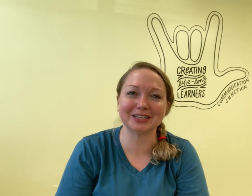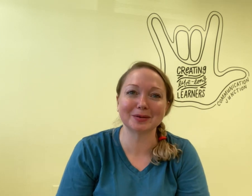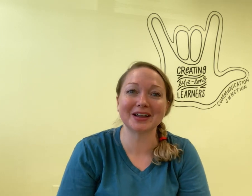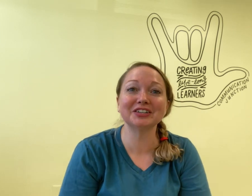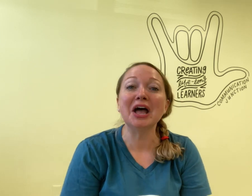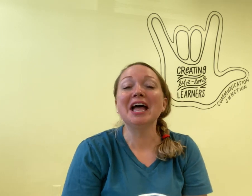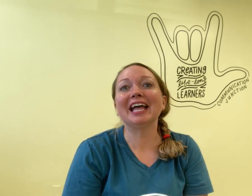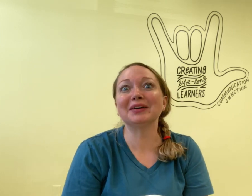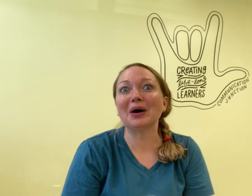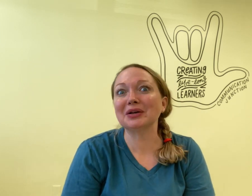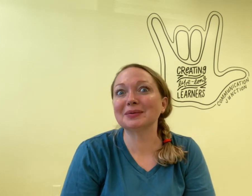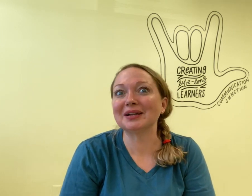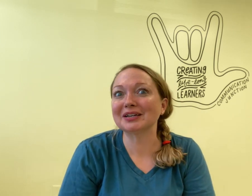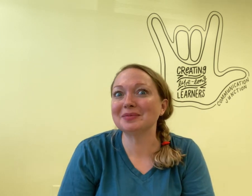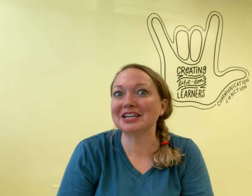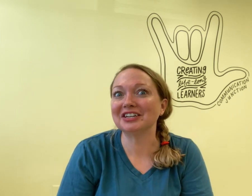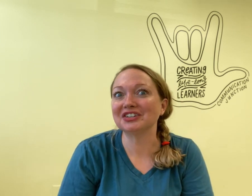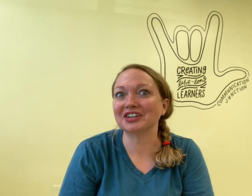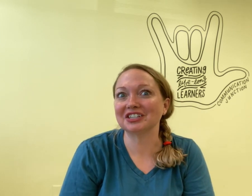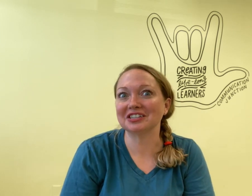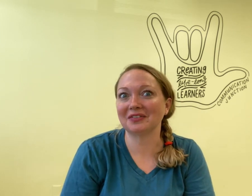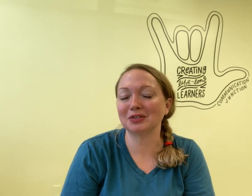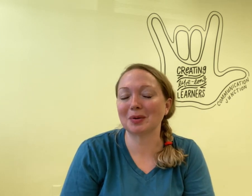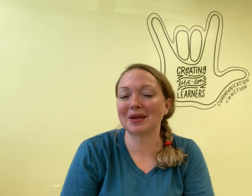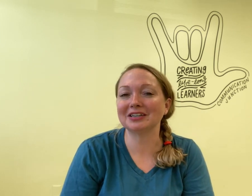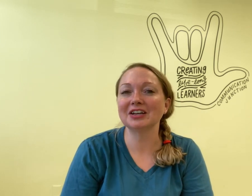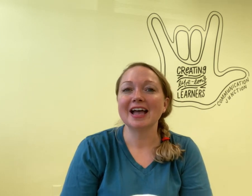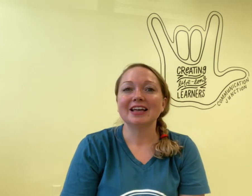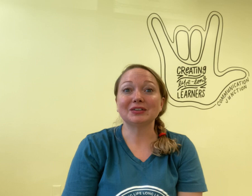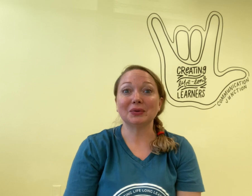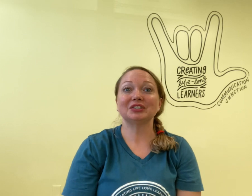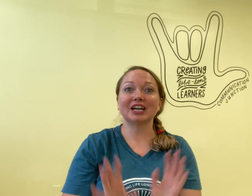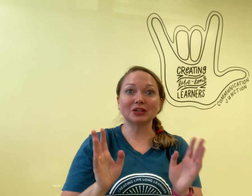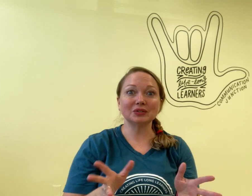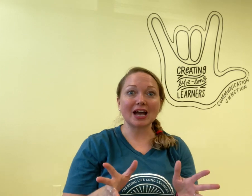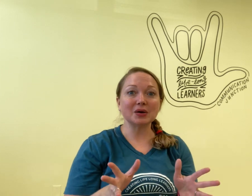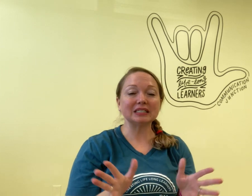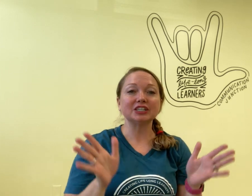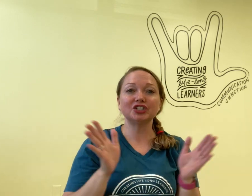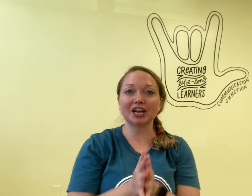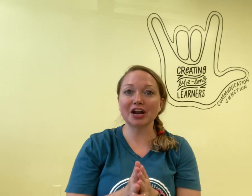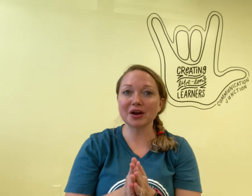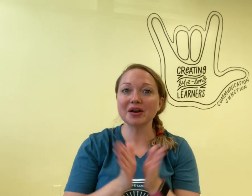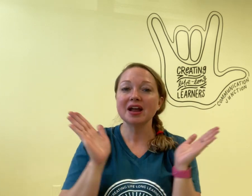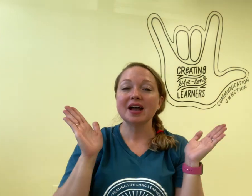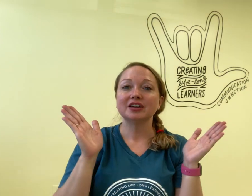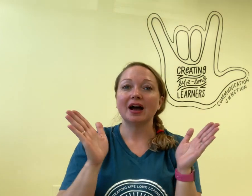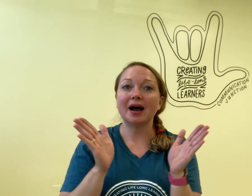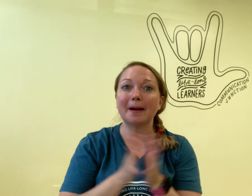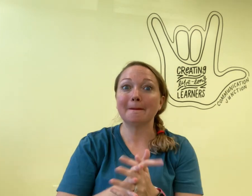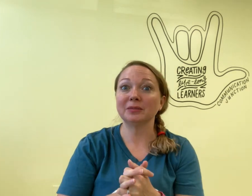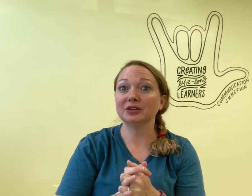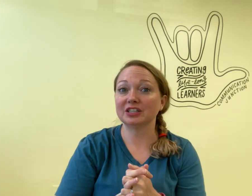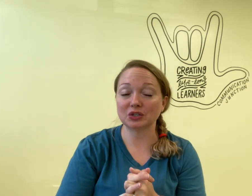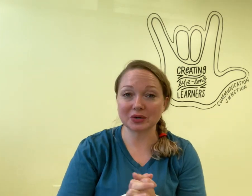page. And it will also be on Communication Junction's Facebook page. So check those out, share the story time,